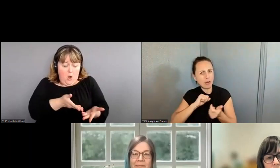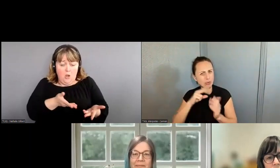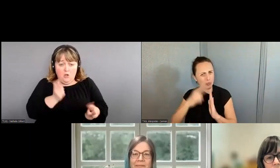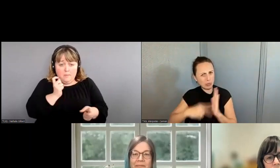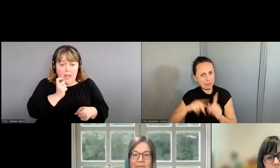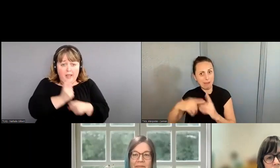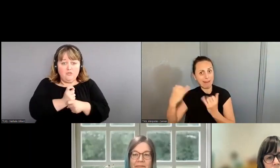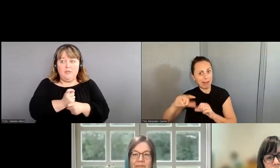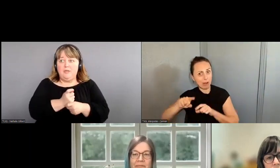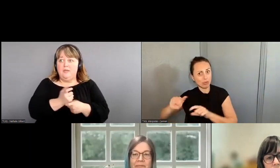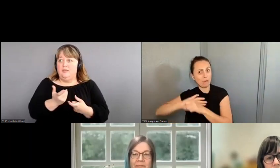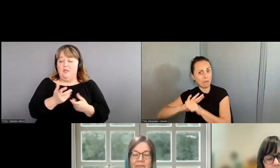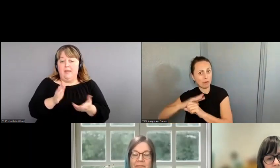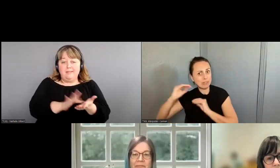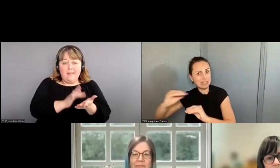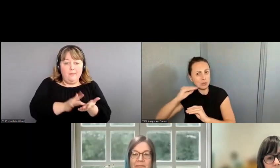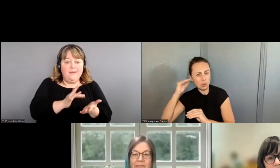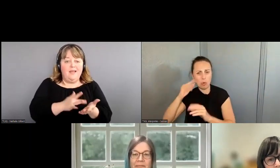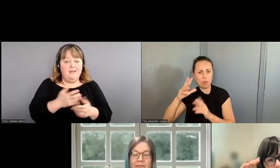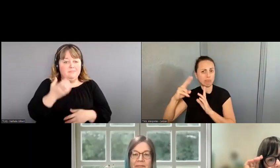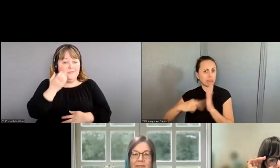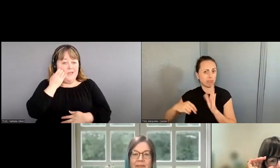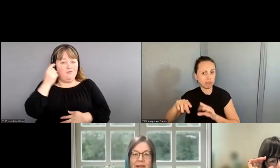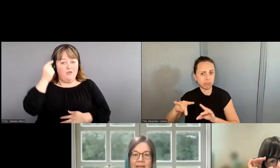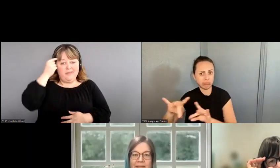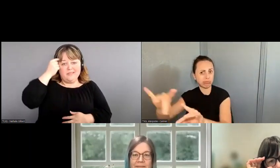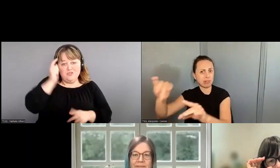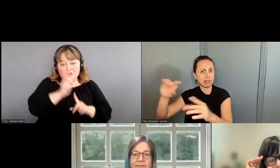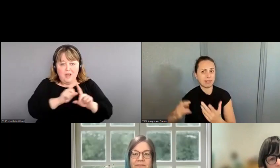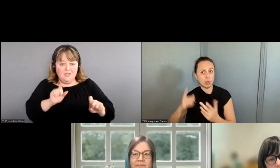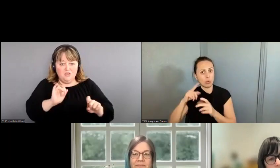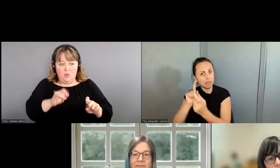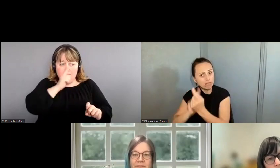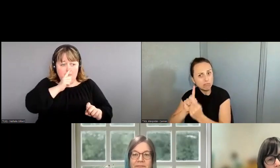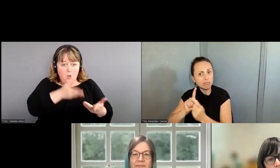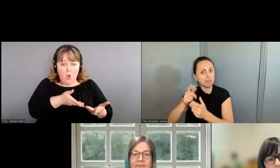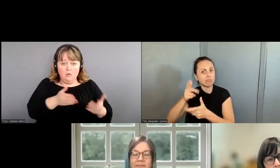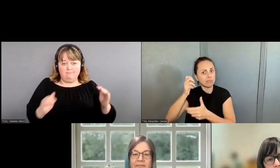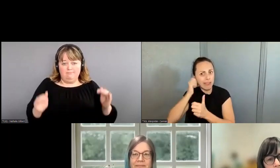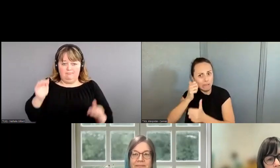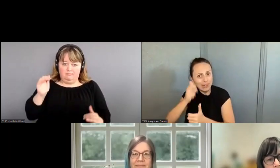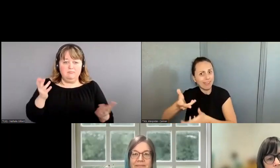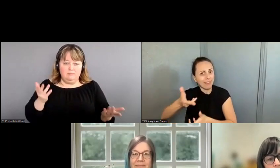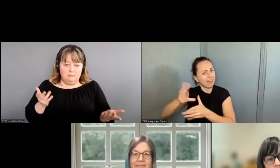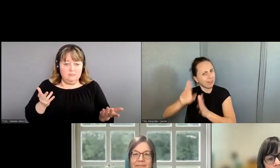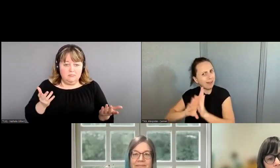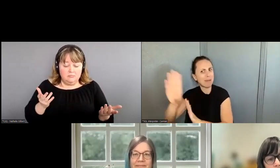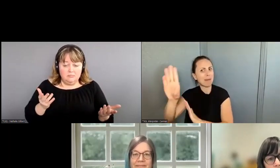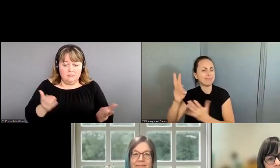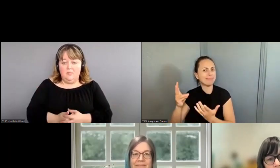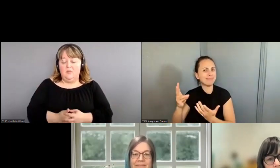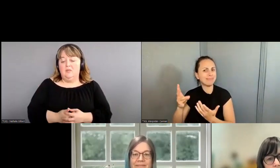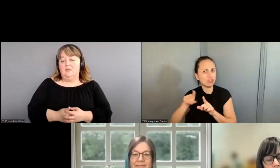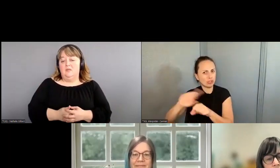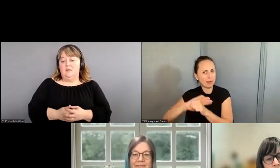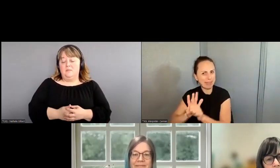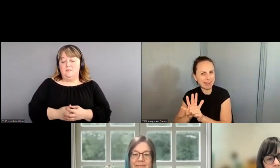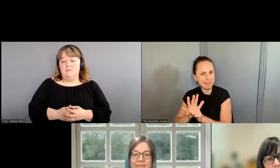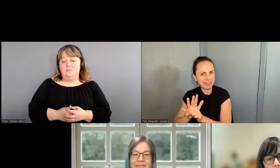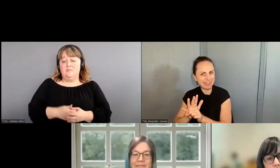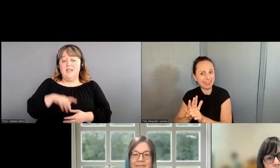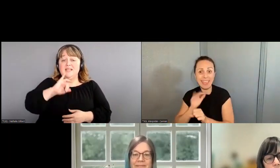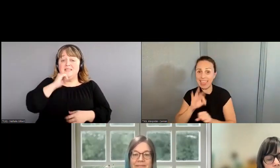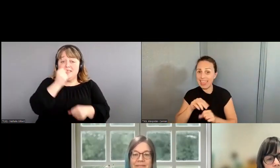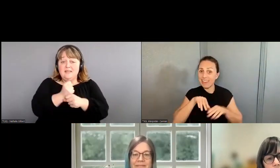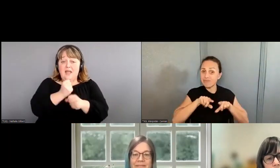because we just were on him and we worked with him every day, and that's something he achieved in the pandemic and probably wouldn't have